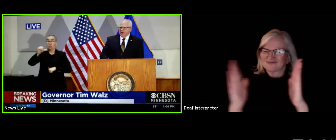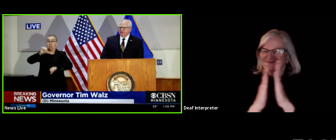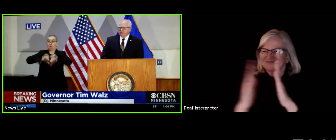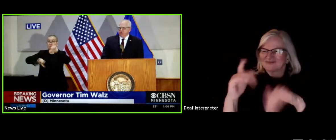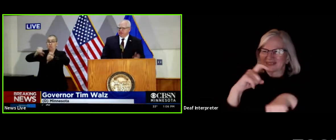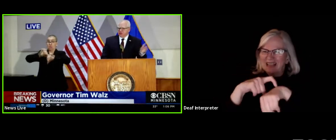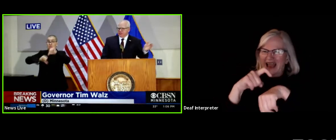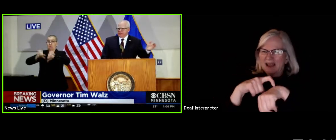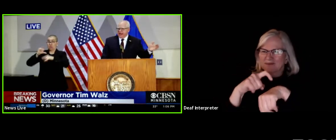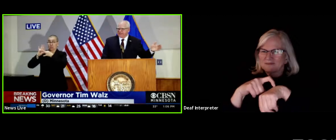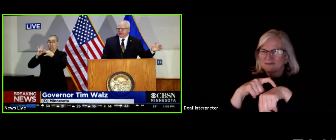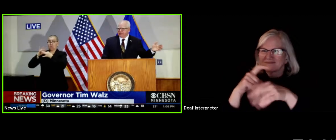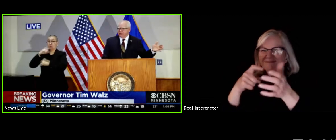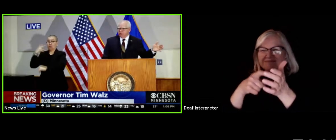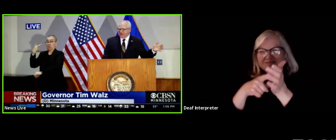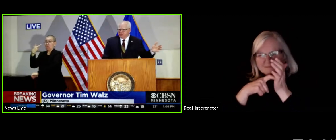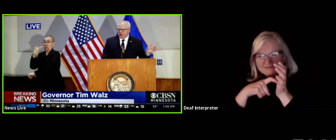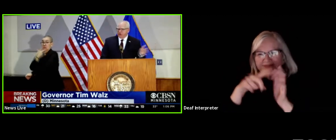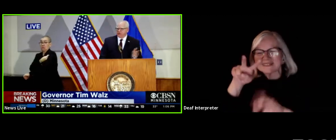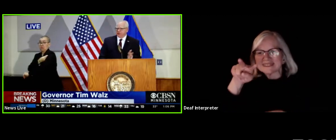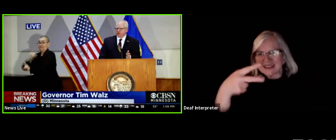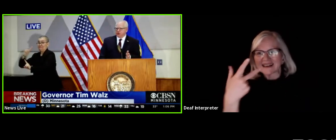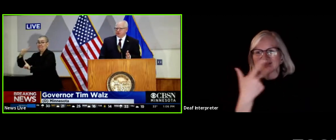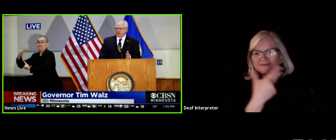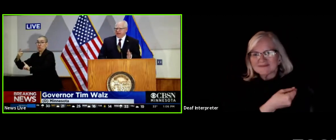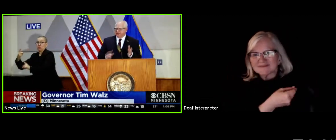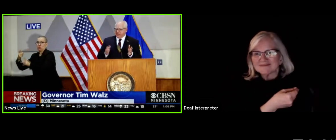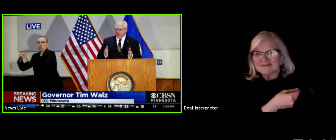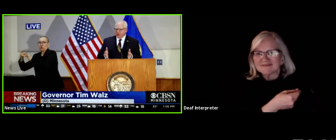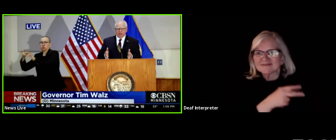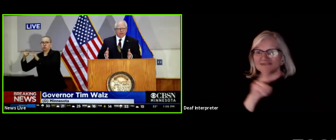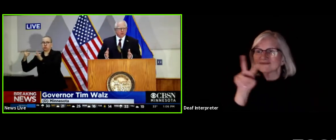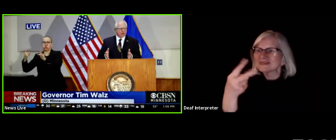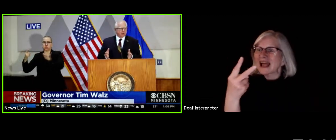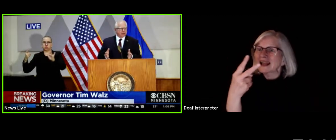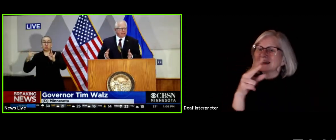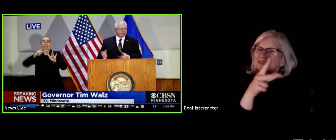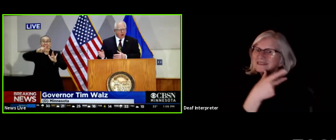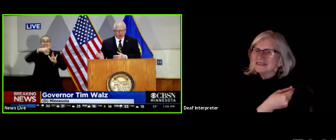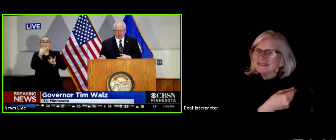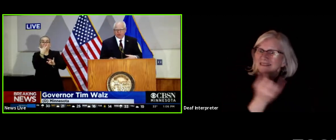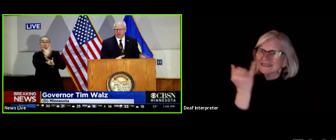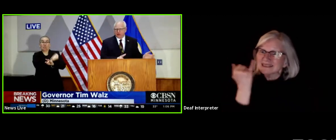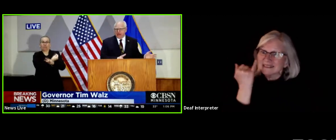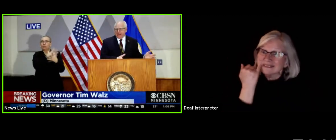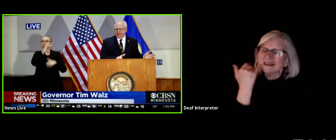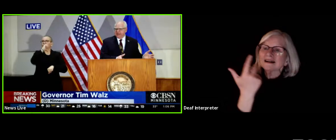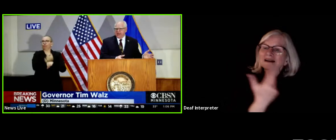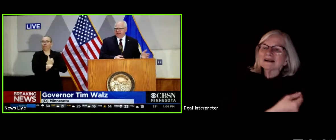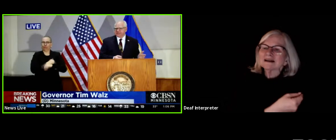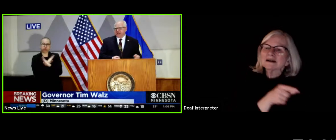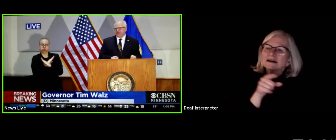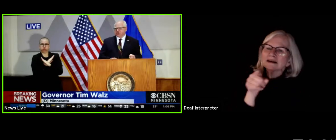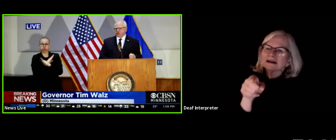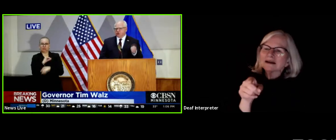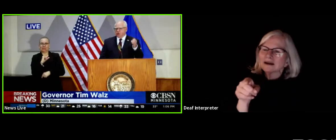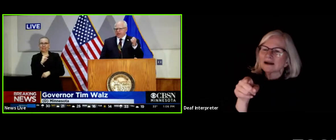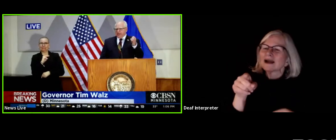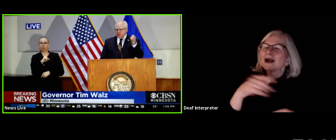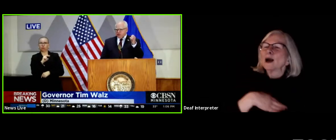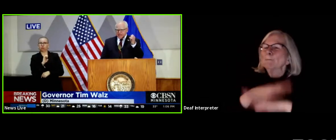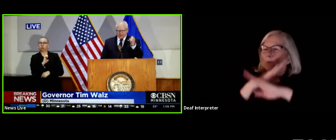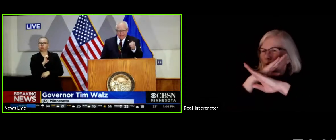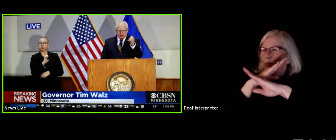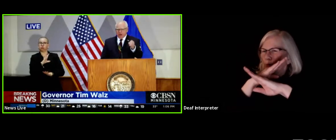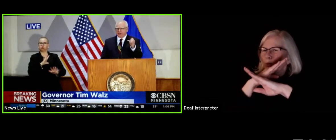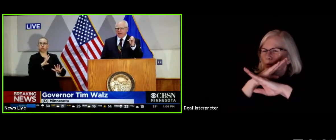you do have immunity. So it's not as if we wasted all these first doses, and if they don't get them in 21 days, all of those are for naught. It's not true.